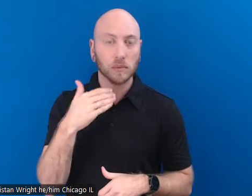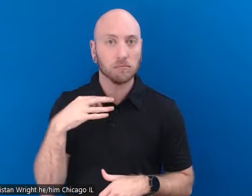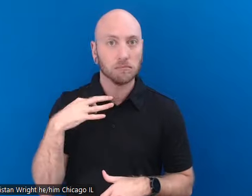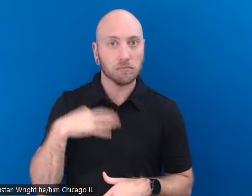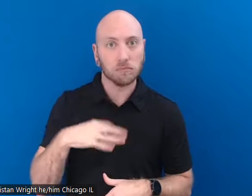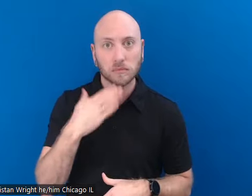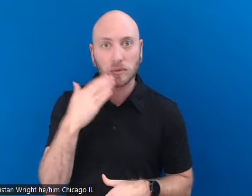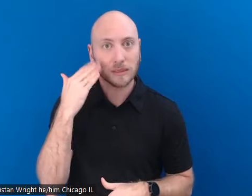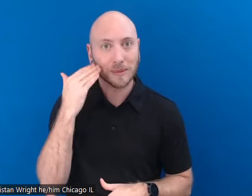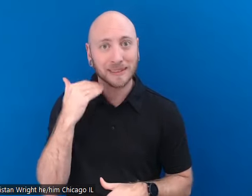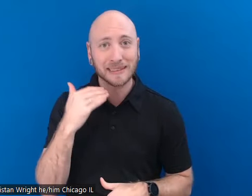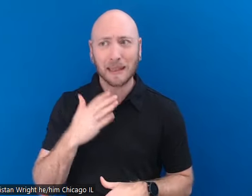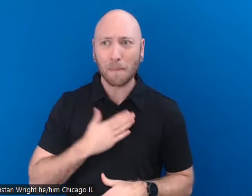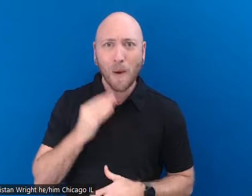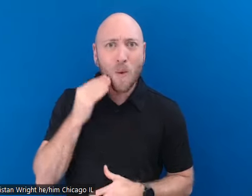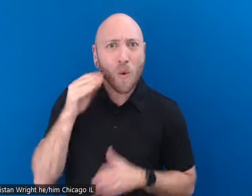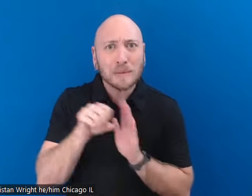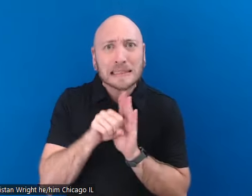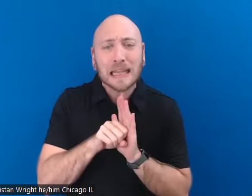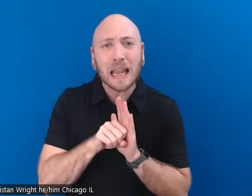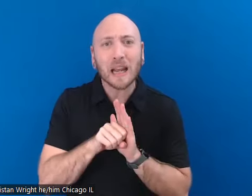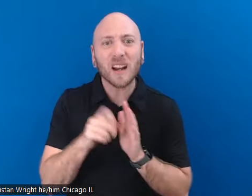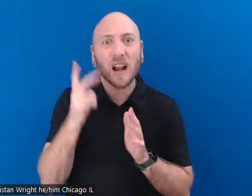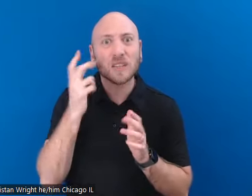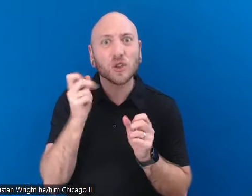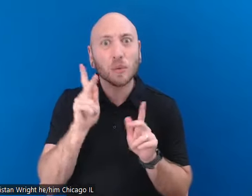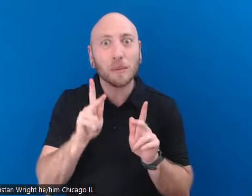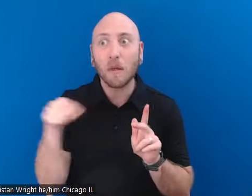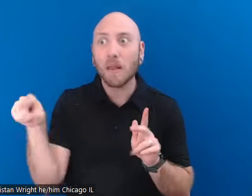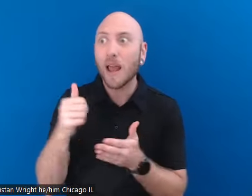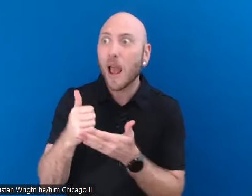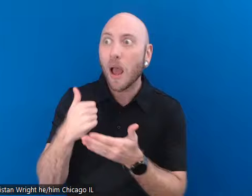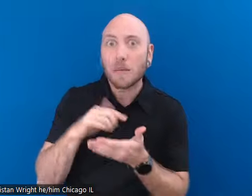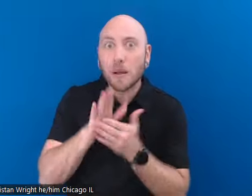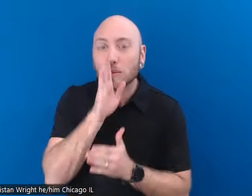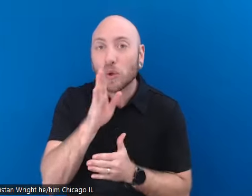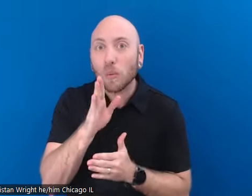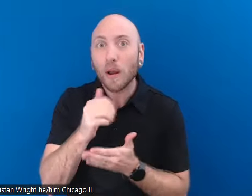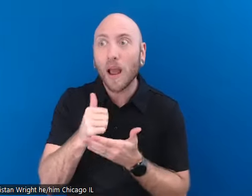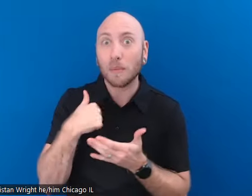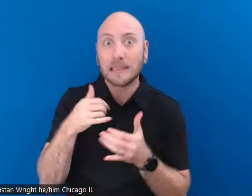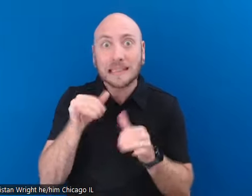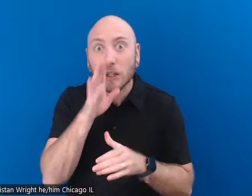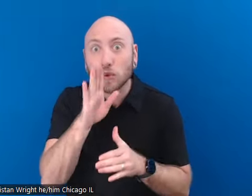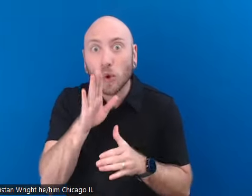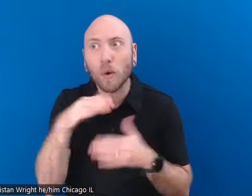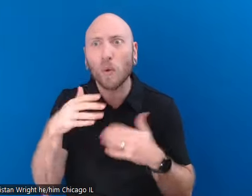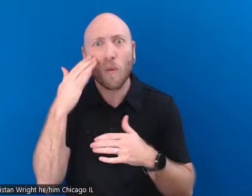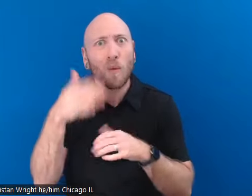one in my home state and see all the people that got me sober, who kept me sober through COVID. Having a good time.